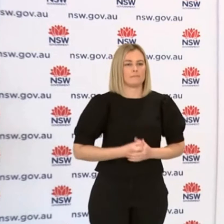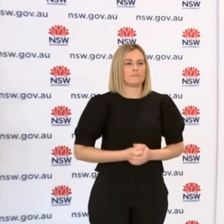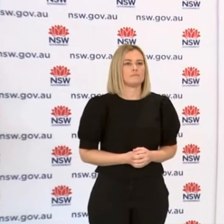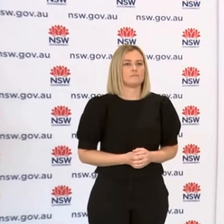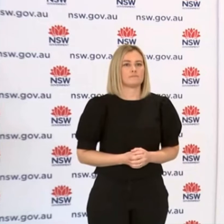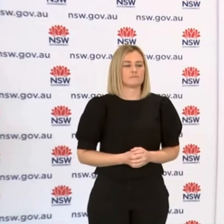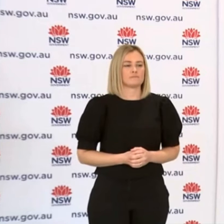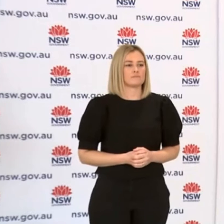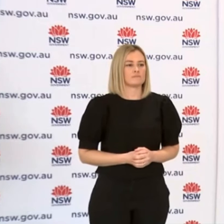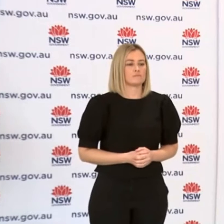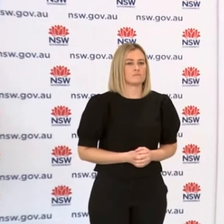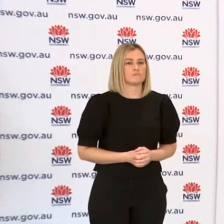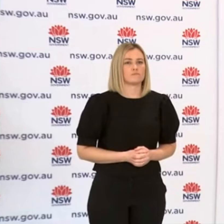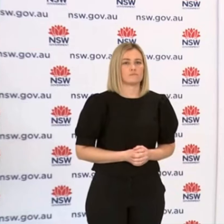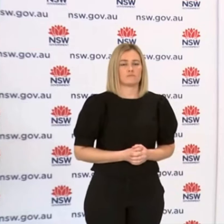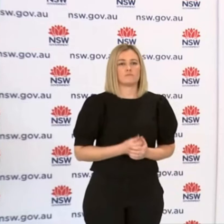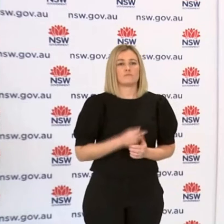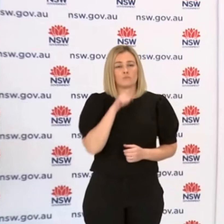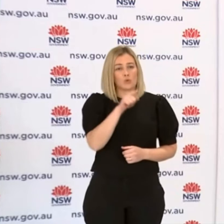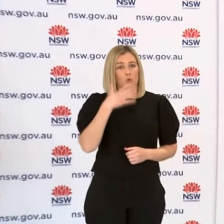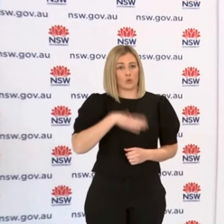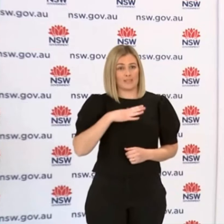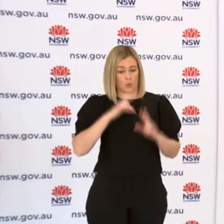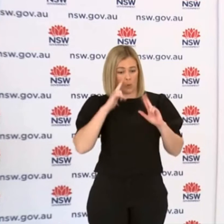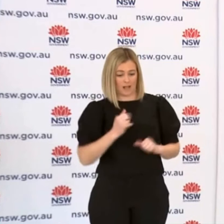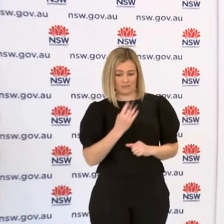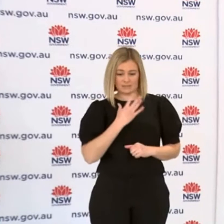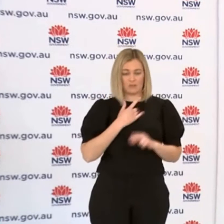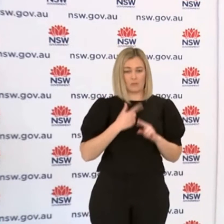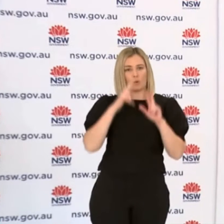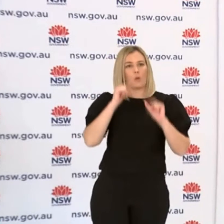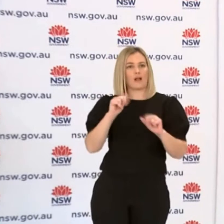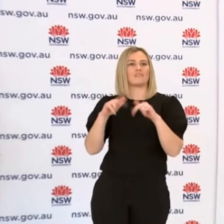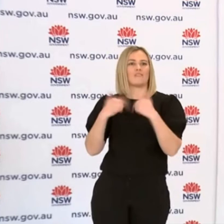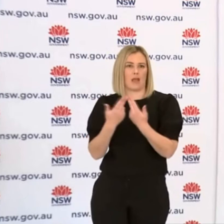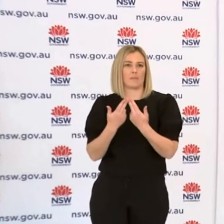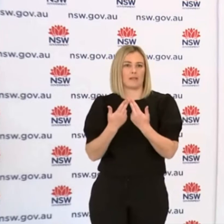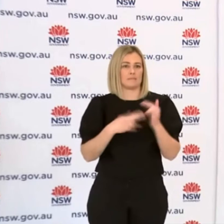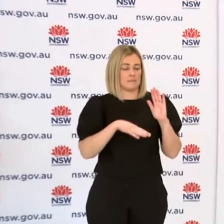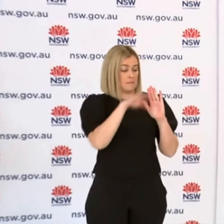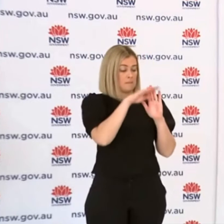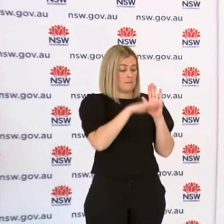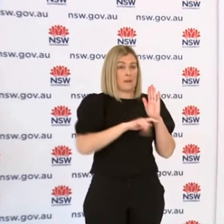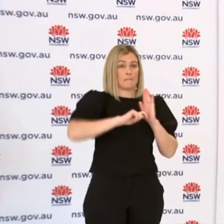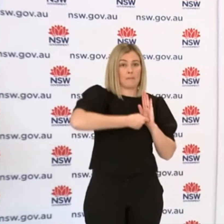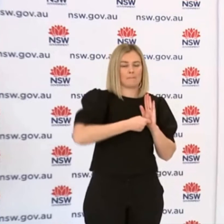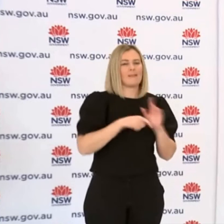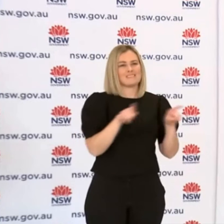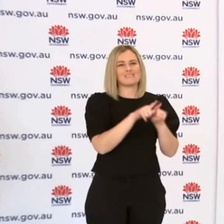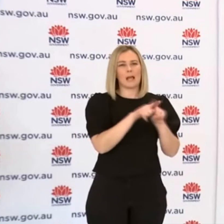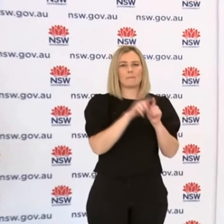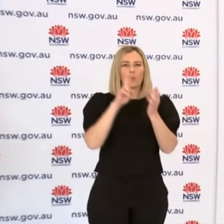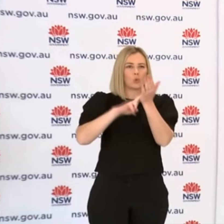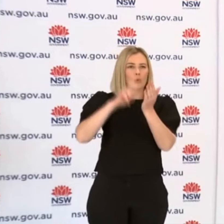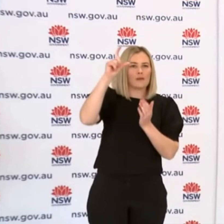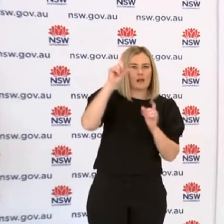I protect myself and my family. Of course, it will be the same arrangements as applies in the Newcastle area, which is effectively the Greater